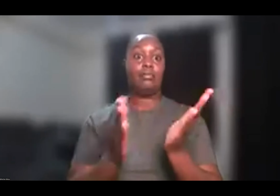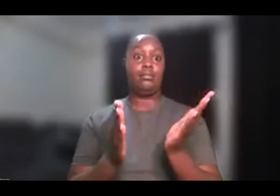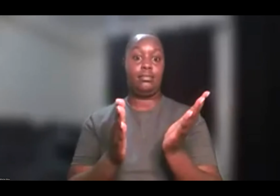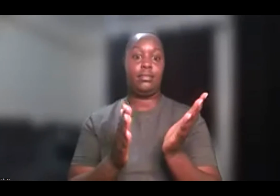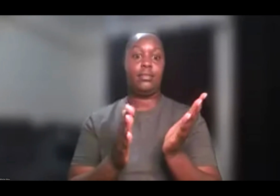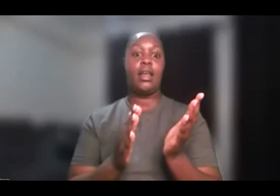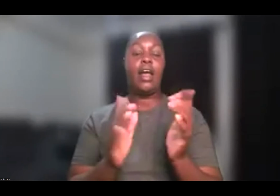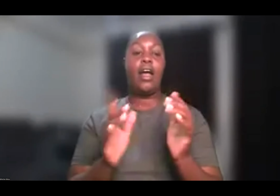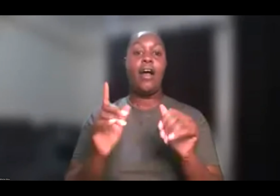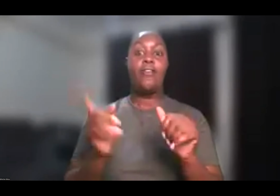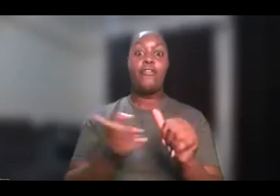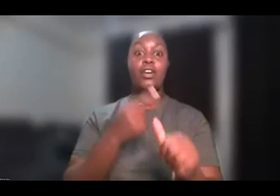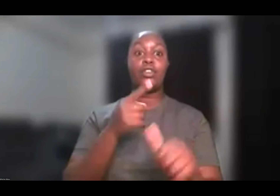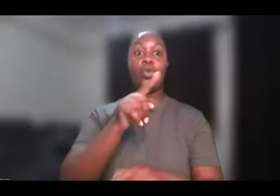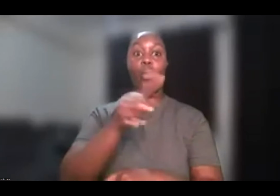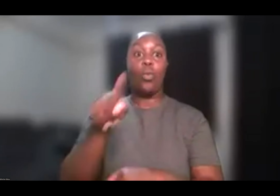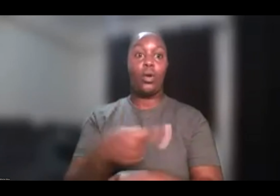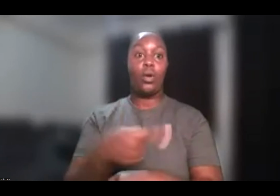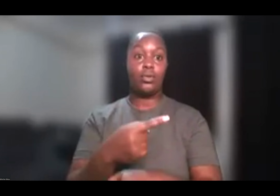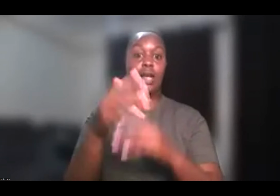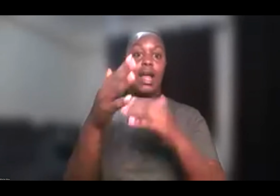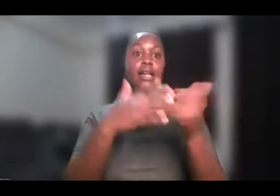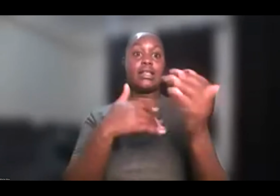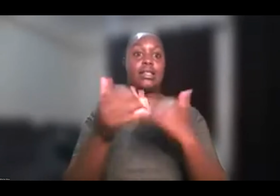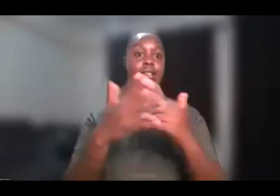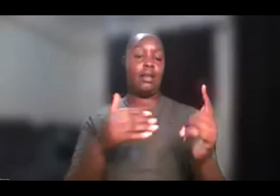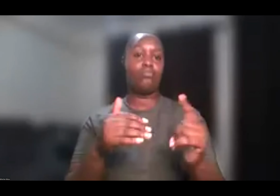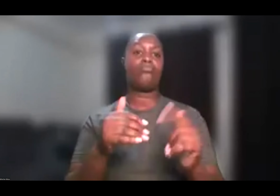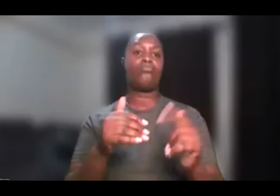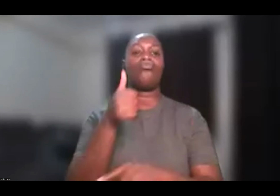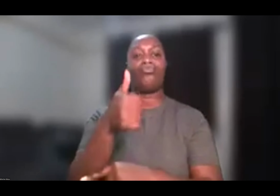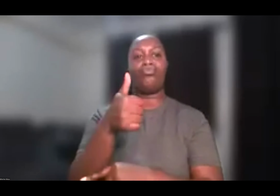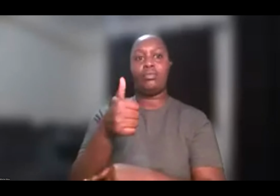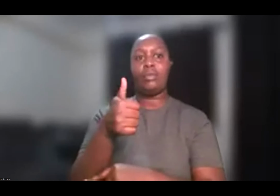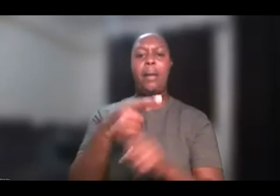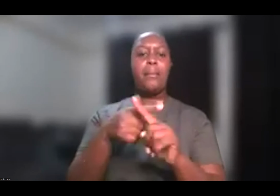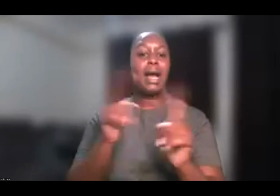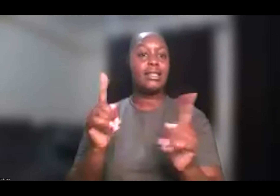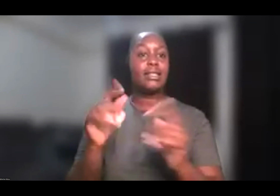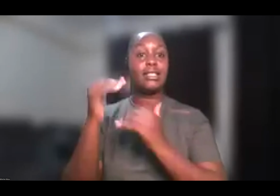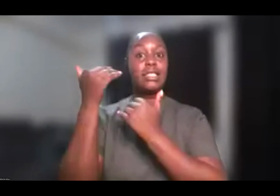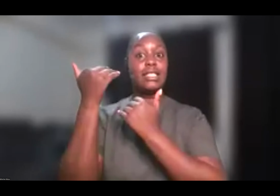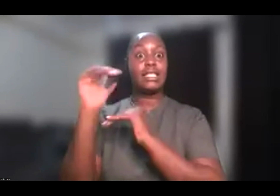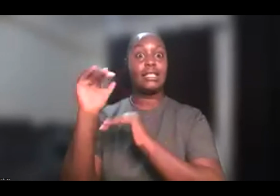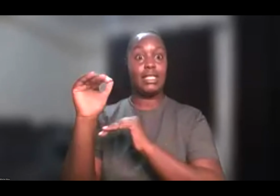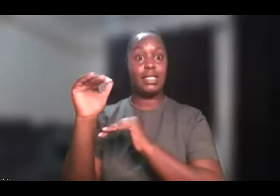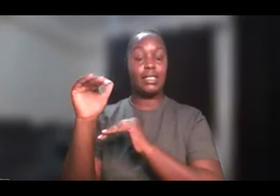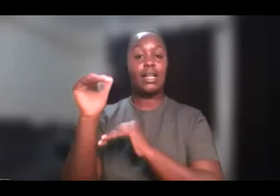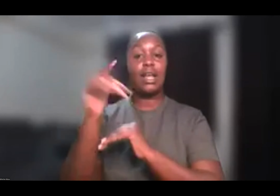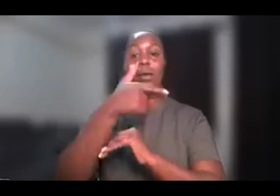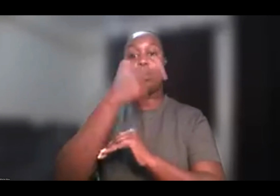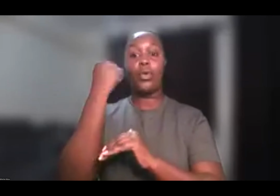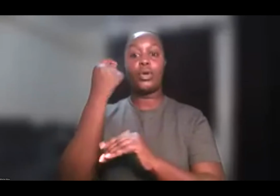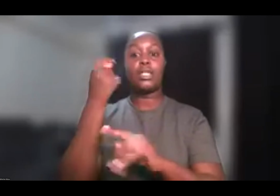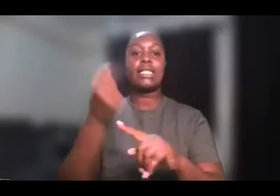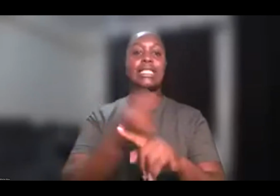are useful, but they're still limited for training a reliable AI model. Another